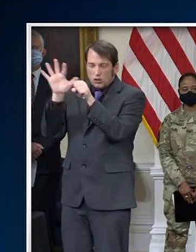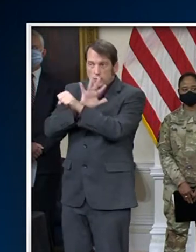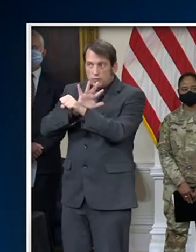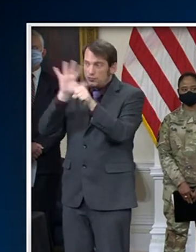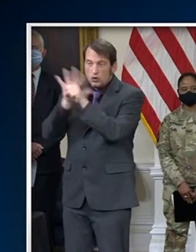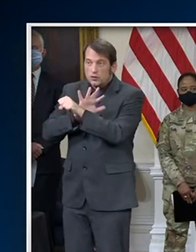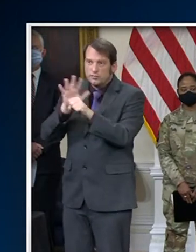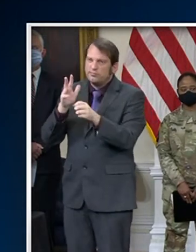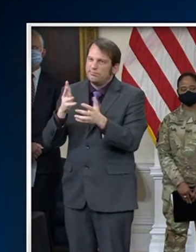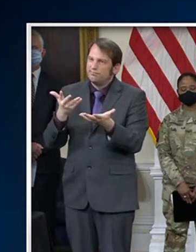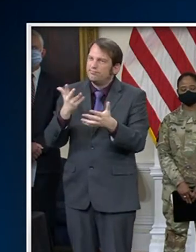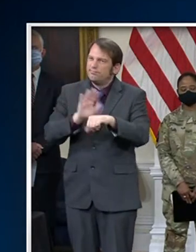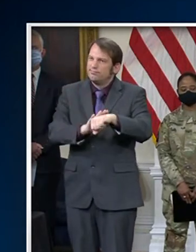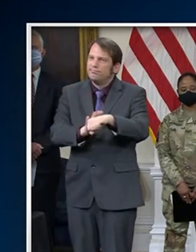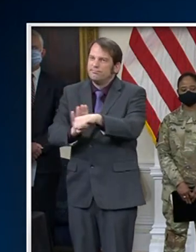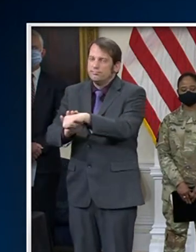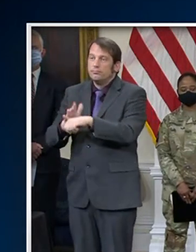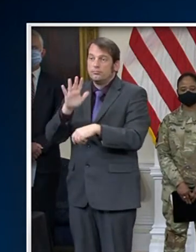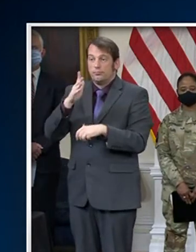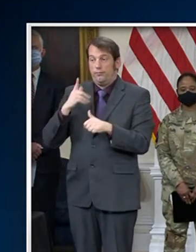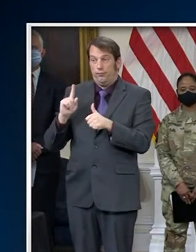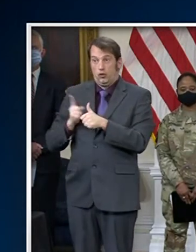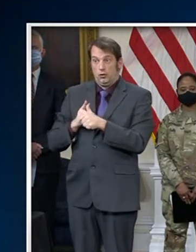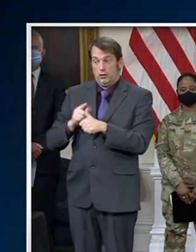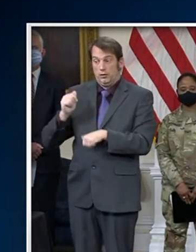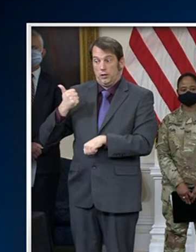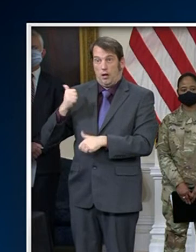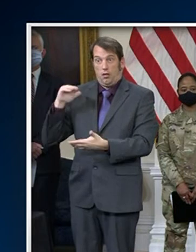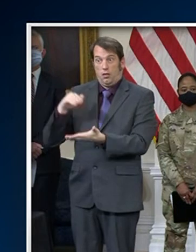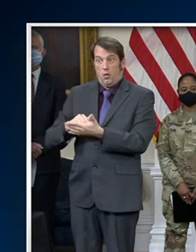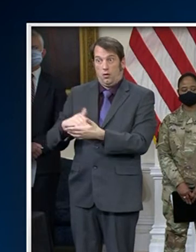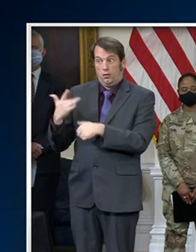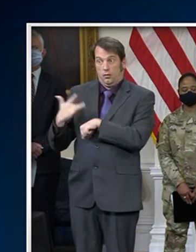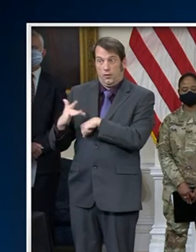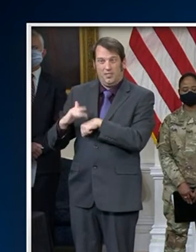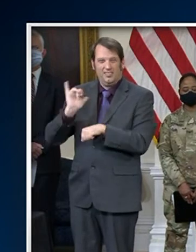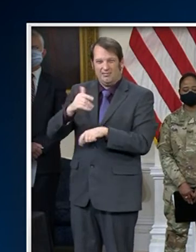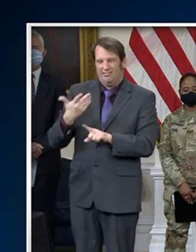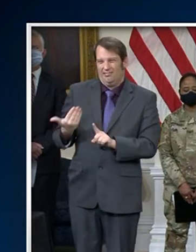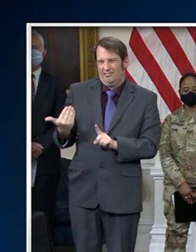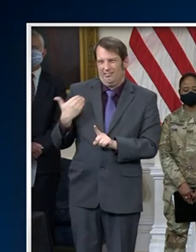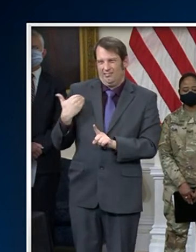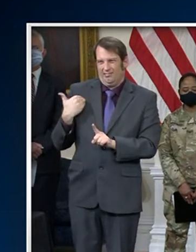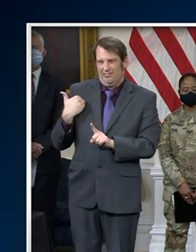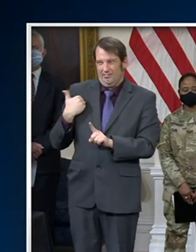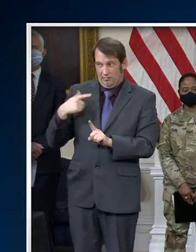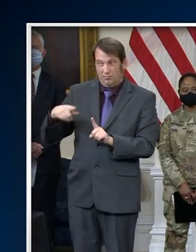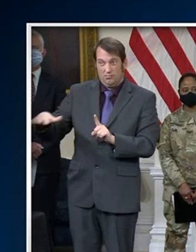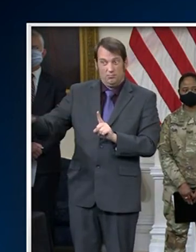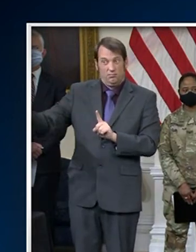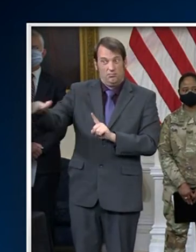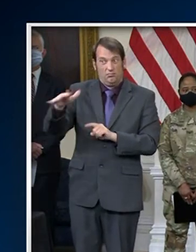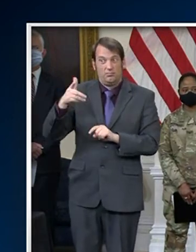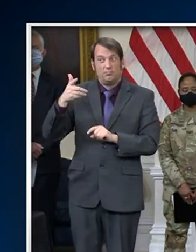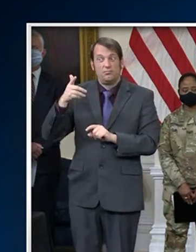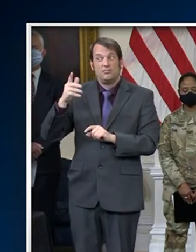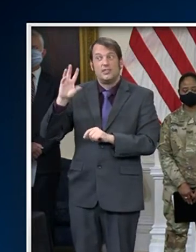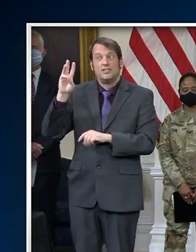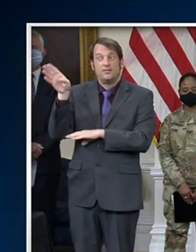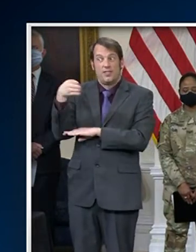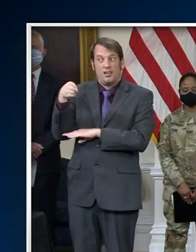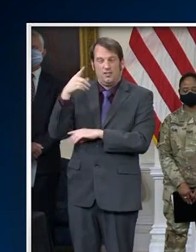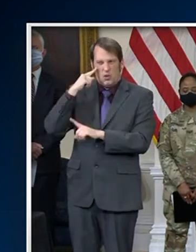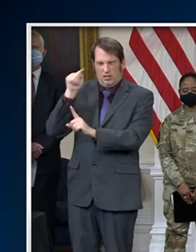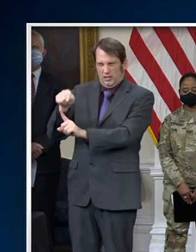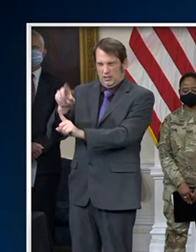initial 10,000 appointments that we made available to members of the public at the Six Flags site were